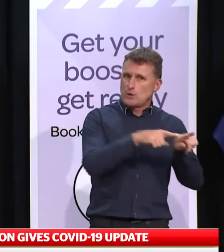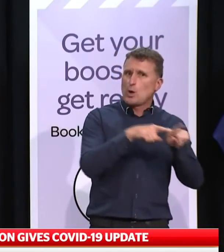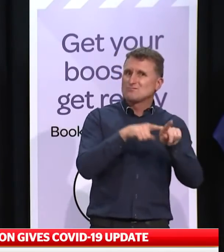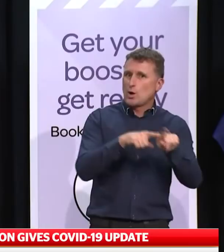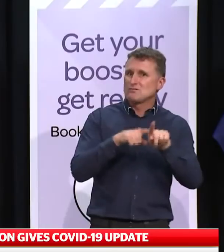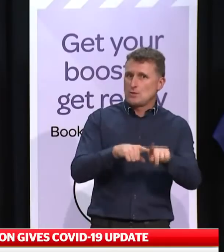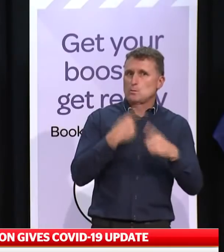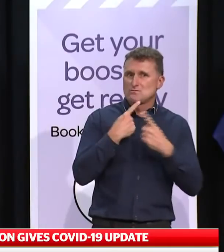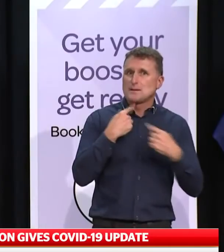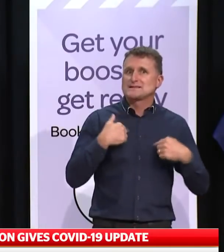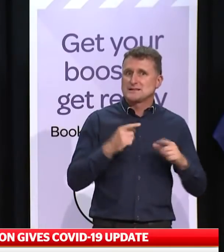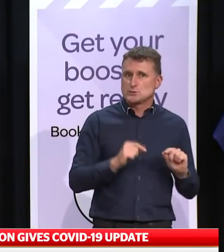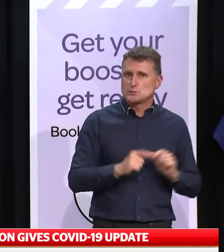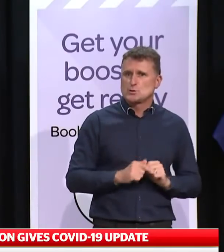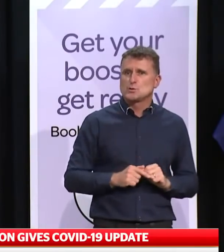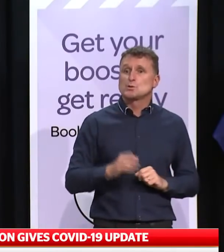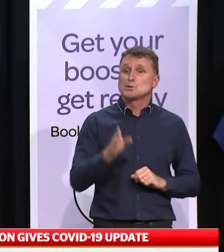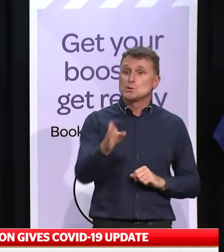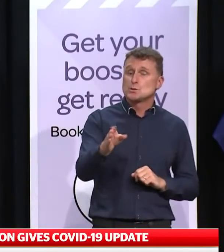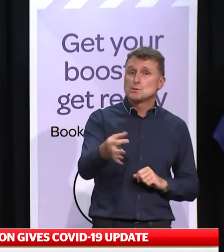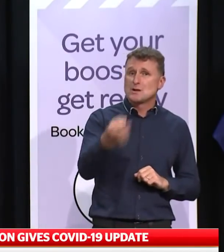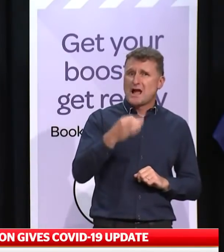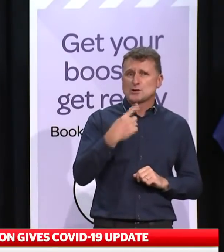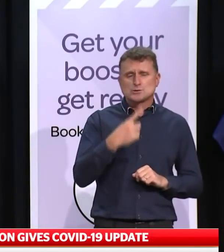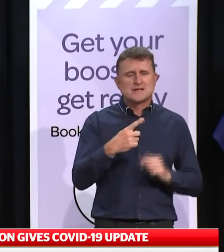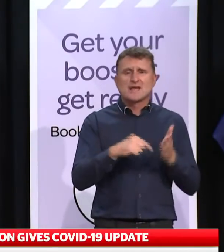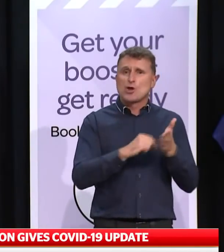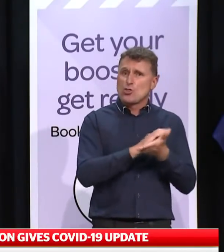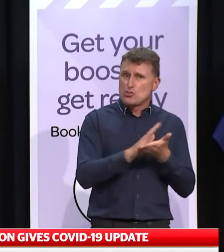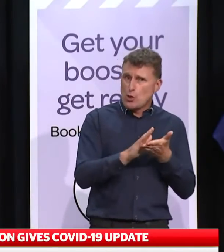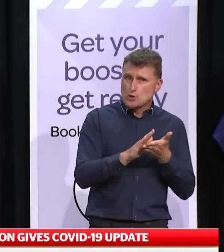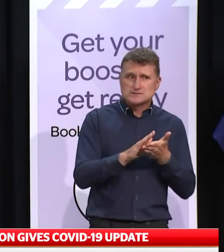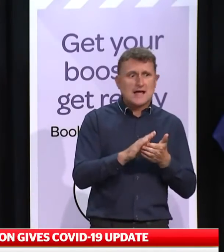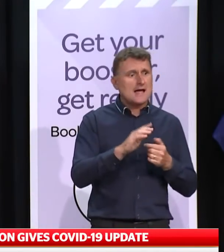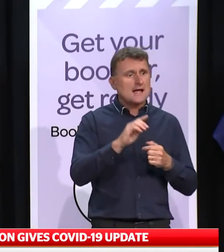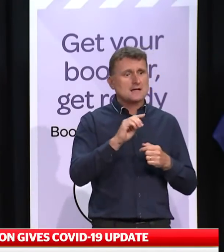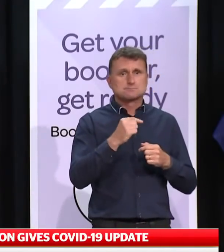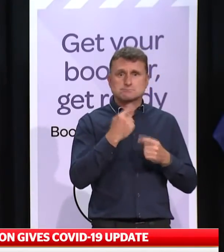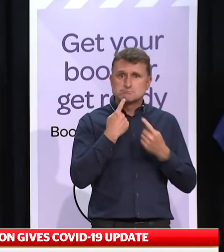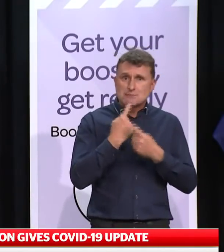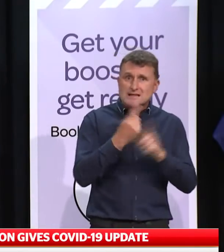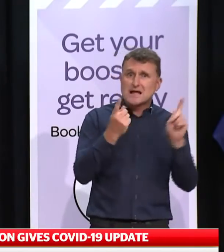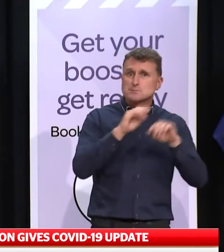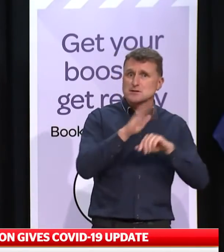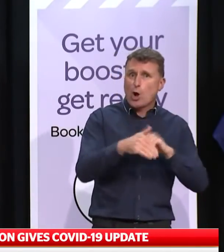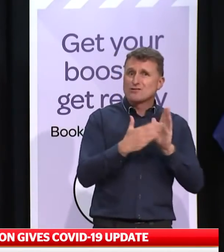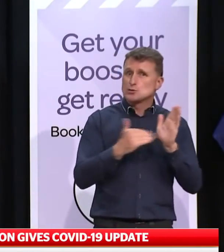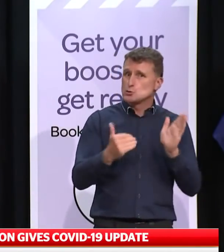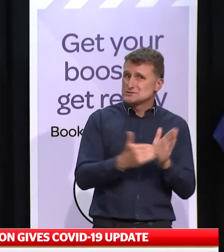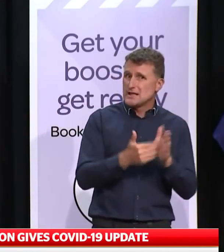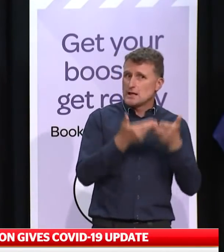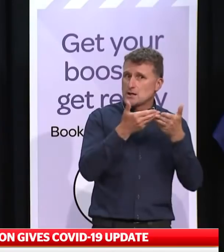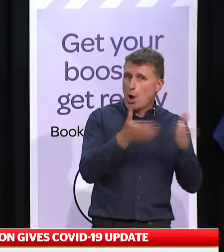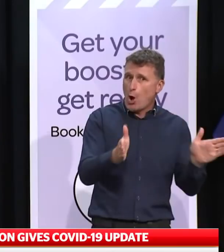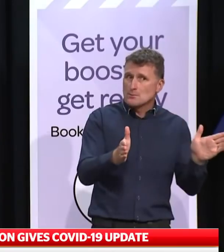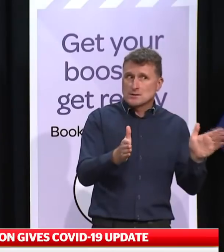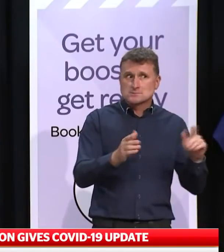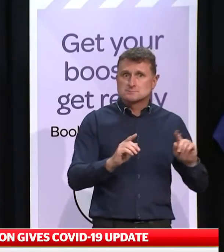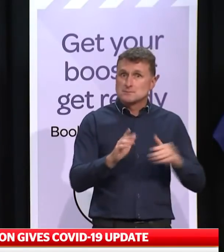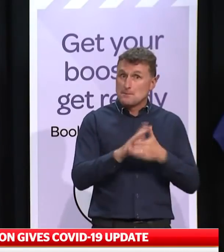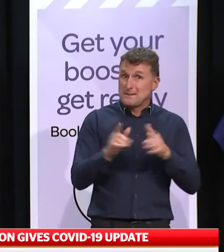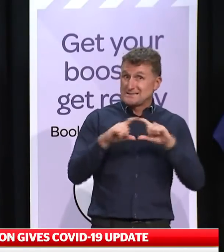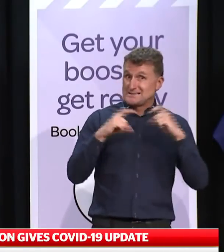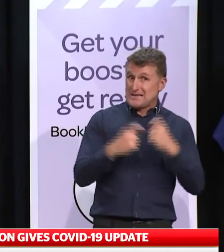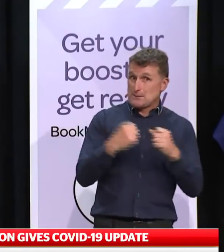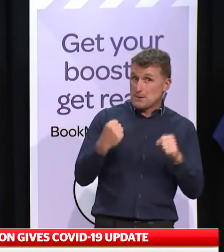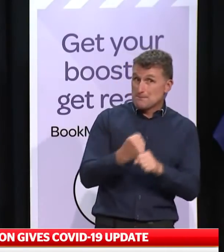Okay, because on Thursday you said that there is a speech about opening up New Zealand. Cabinet has met today, so can we read into that Cabinet has made a decision